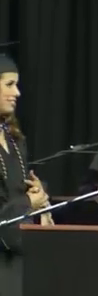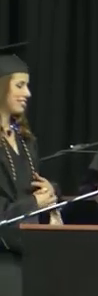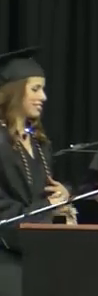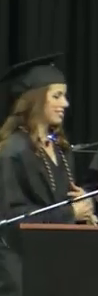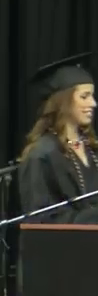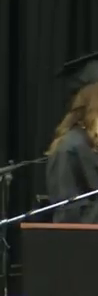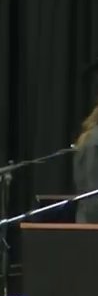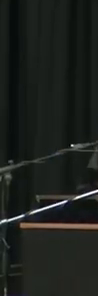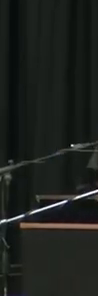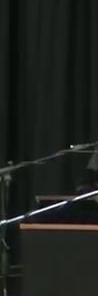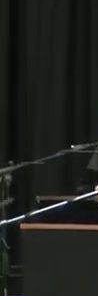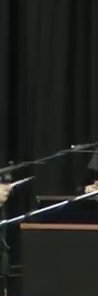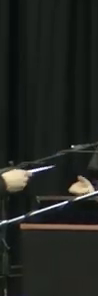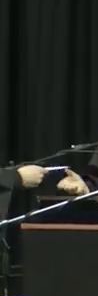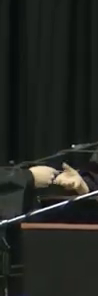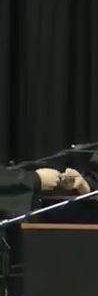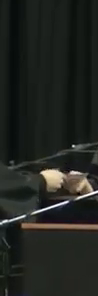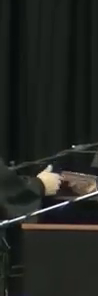Caitlin Crawford.